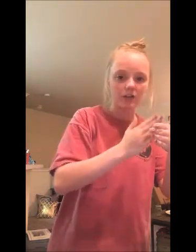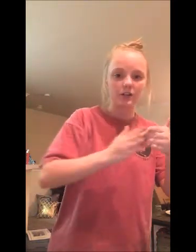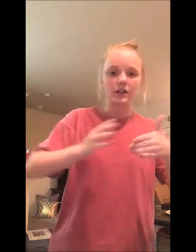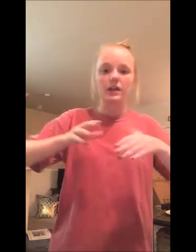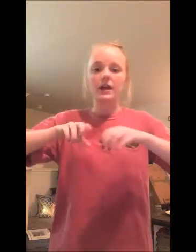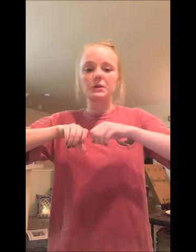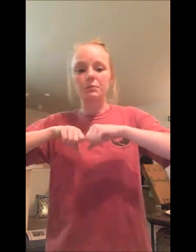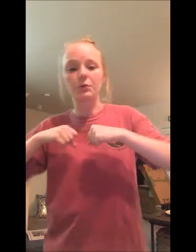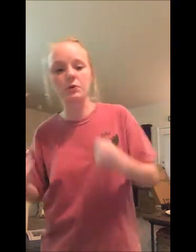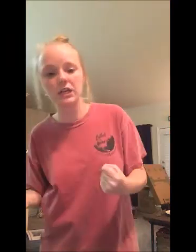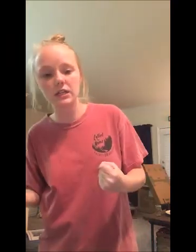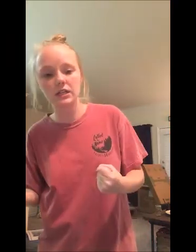shattered and broken.